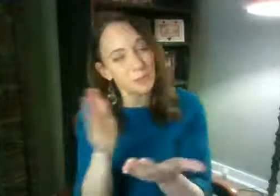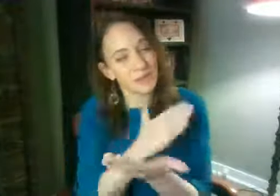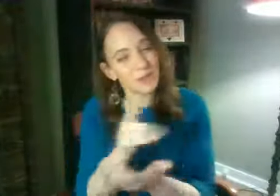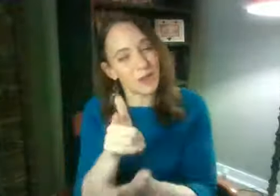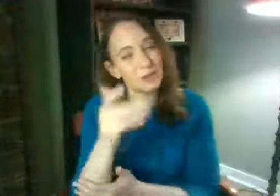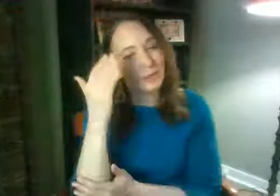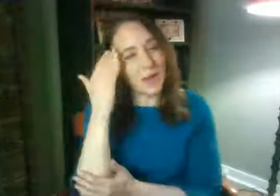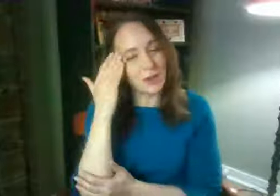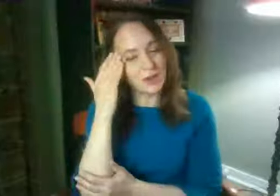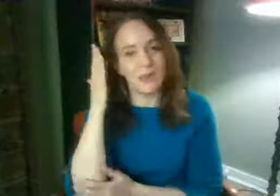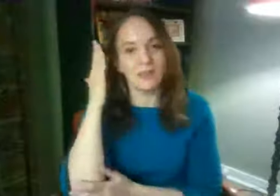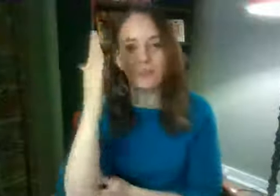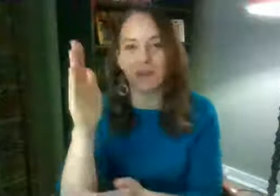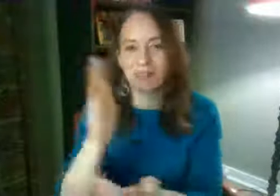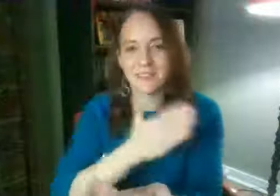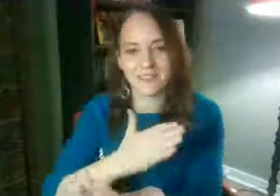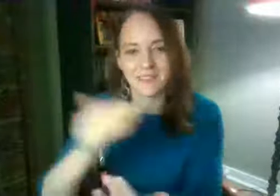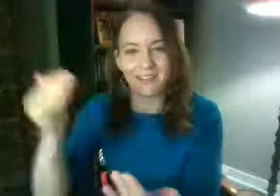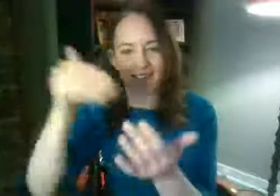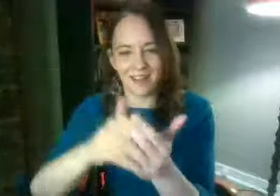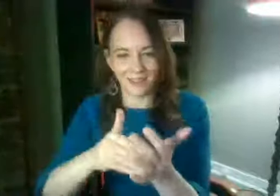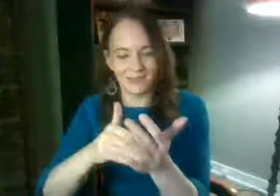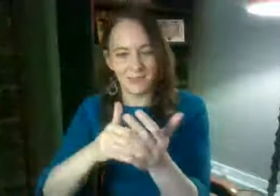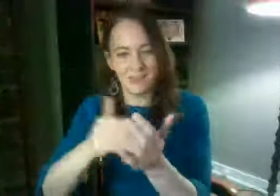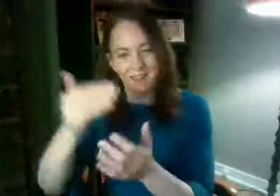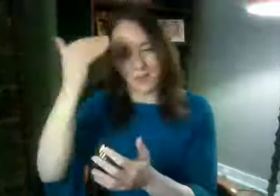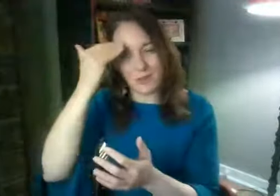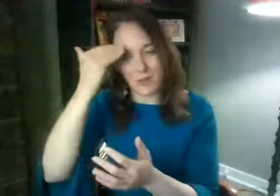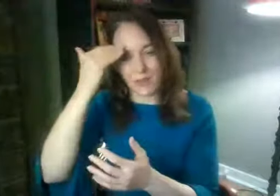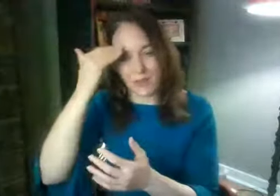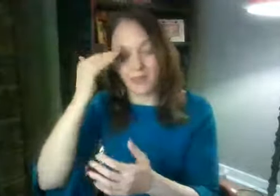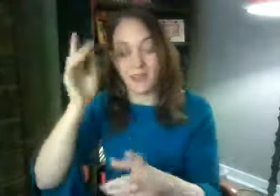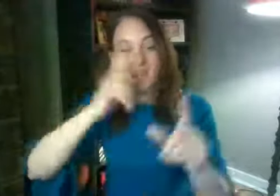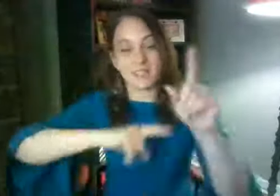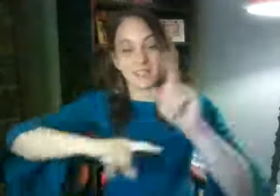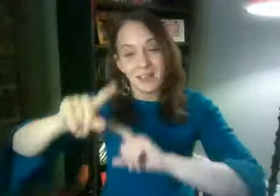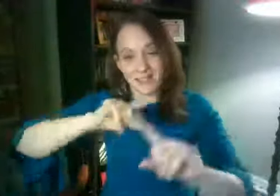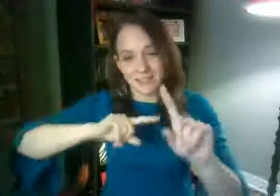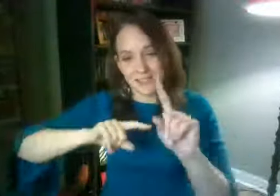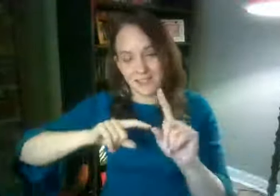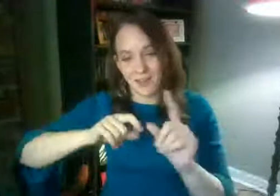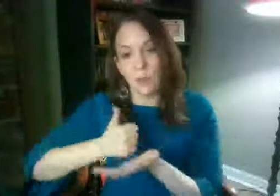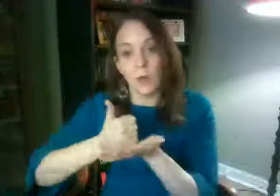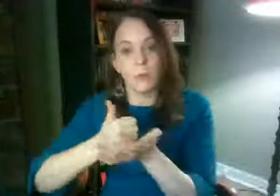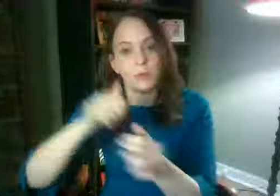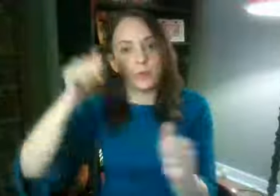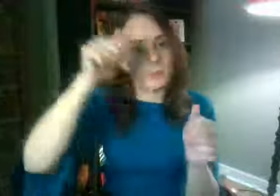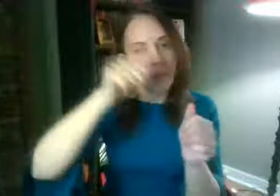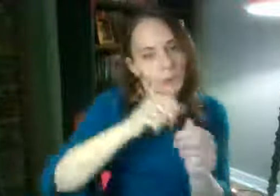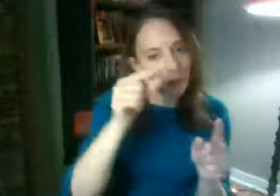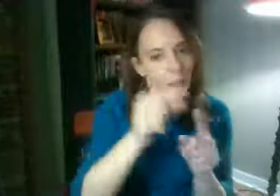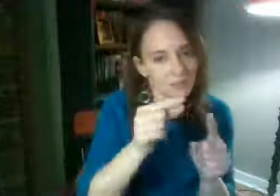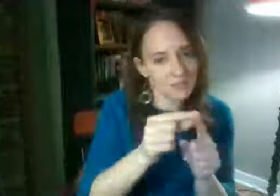probably a song you know and you will sing again. So knowing the signs will help you remember the